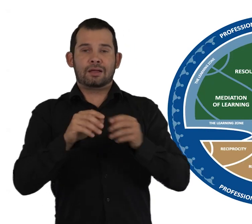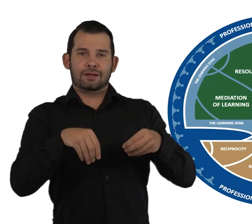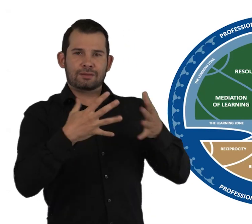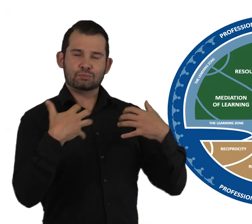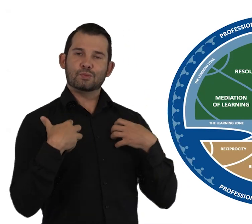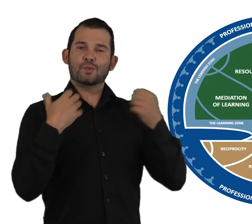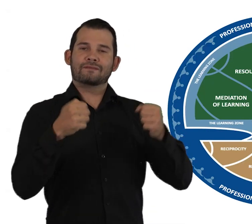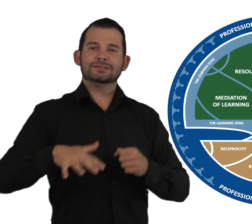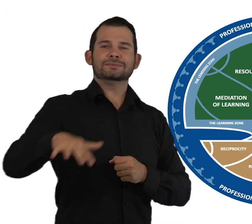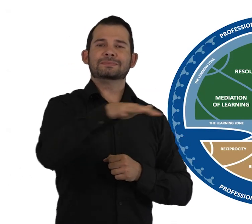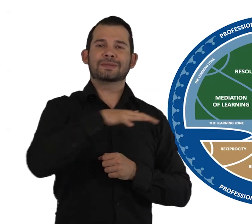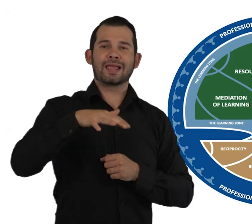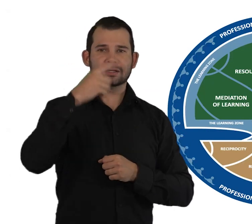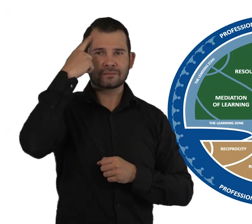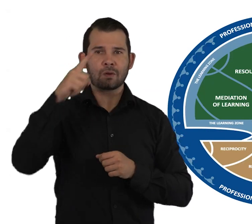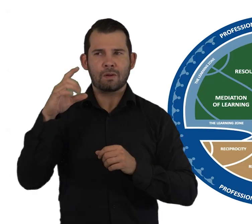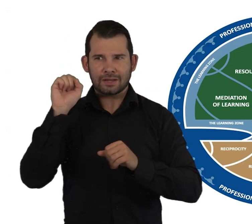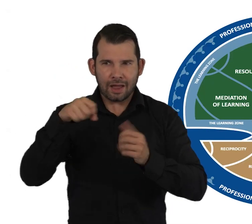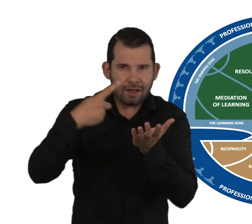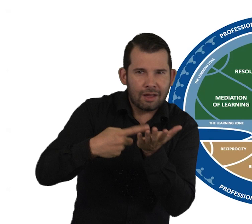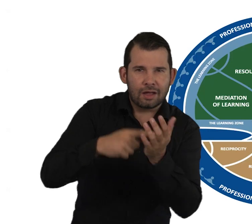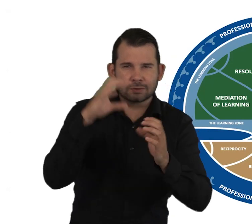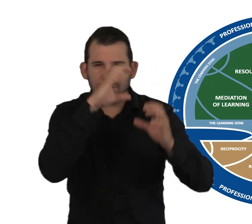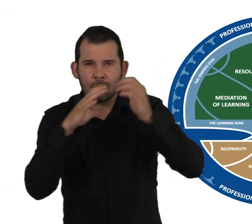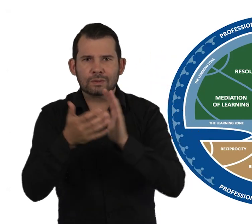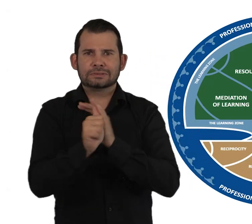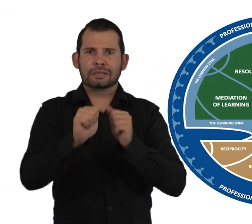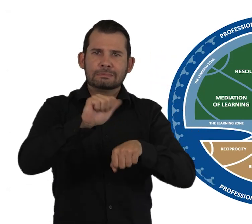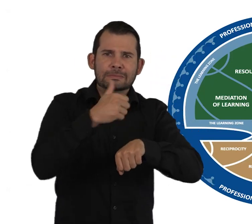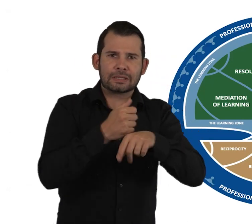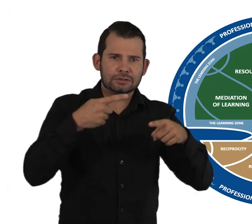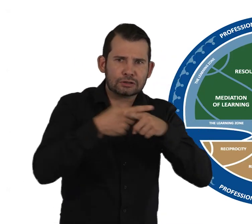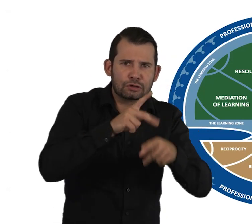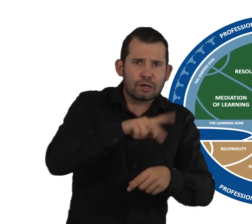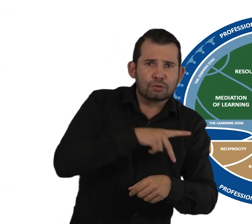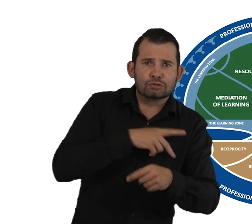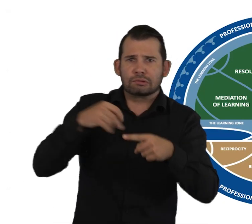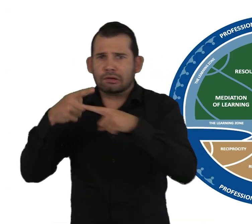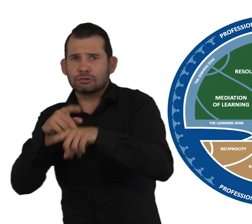brave space to explore skill-based, interpersonal, and intercultural competencies.